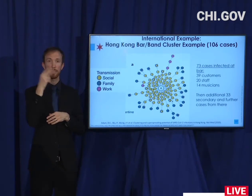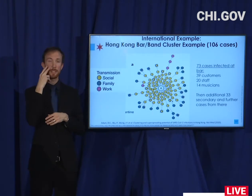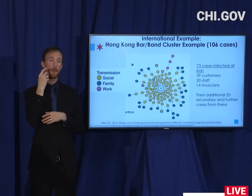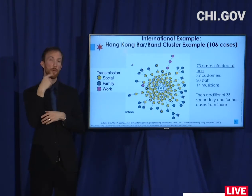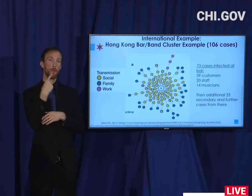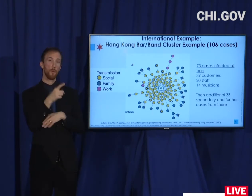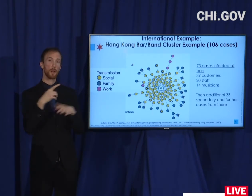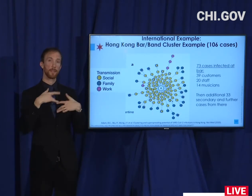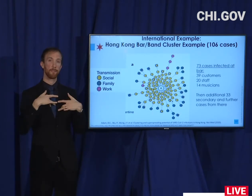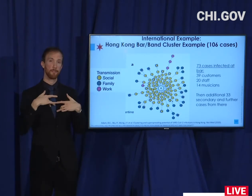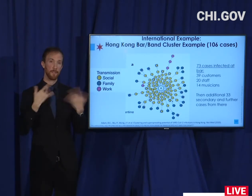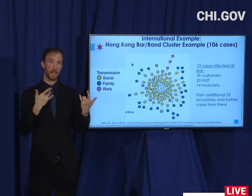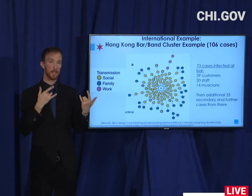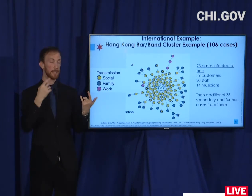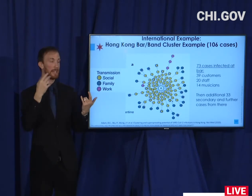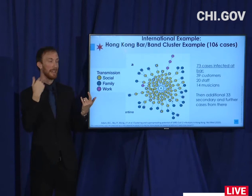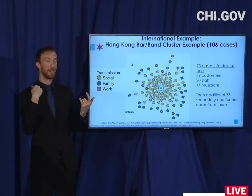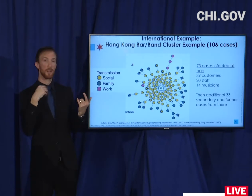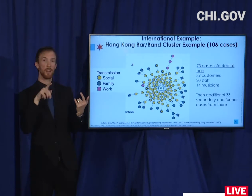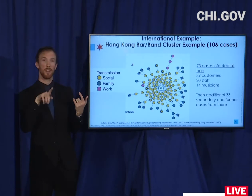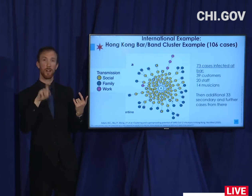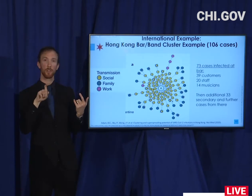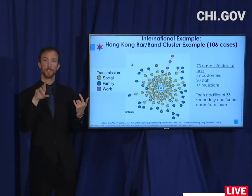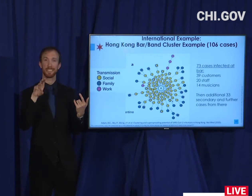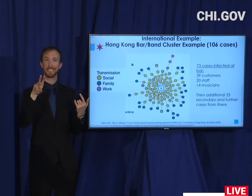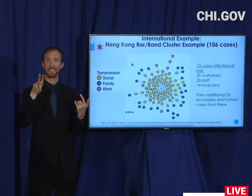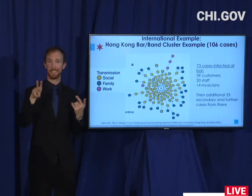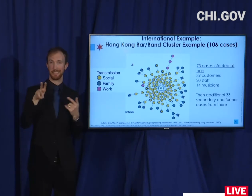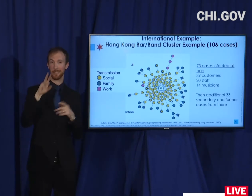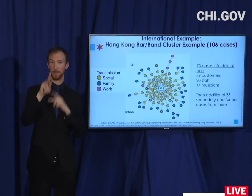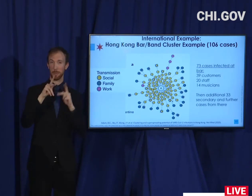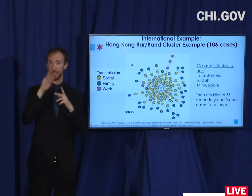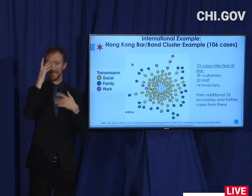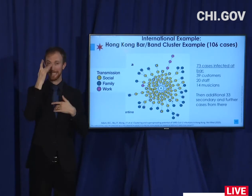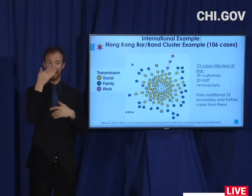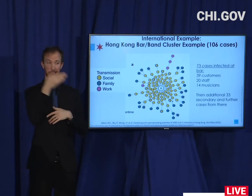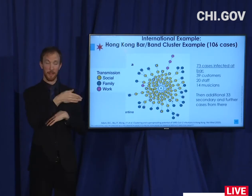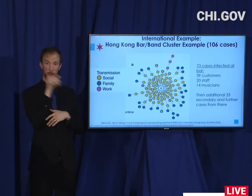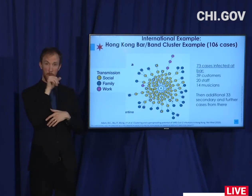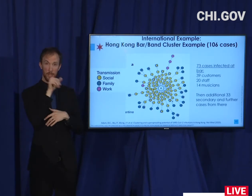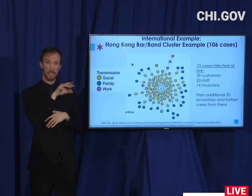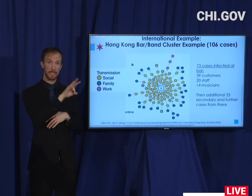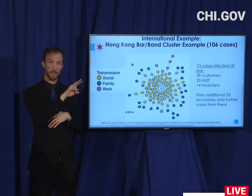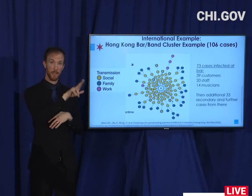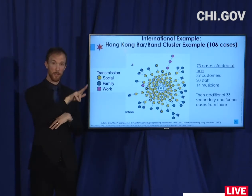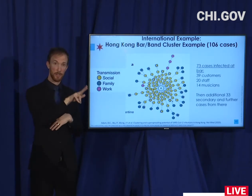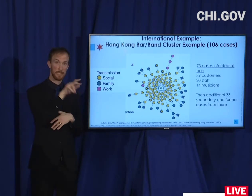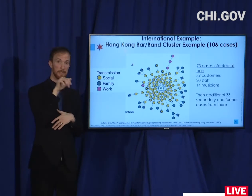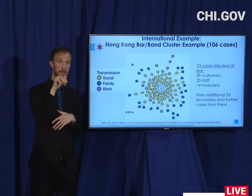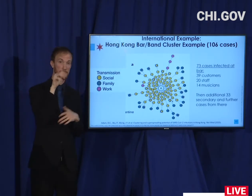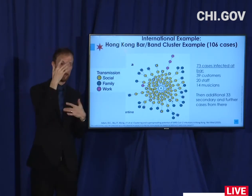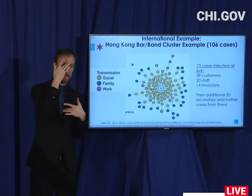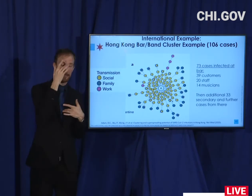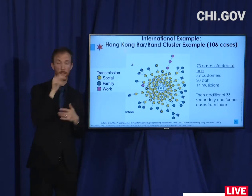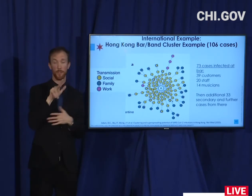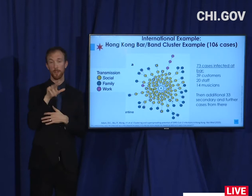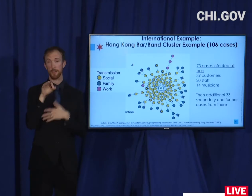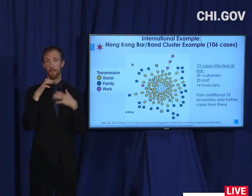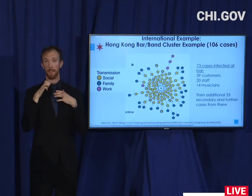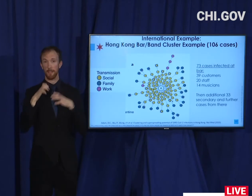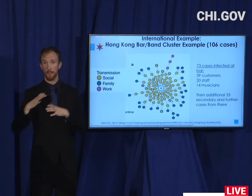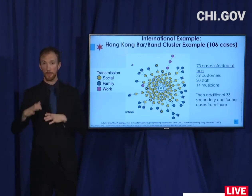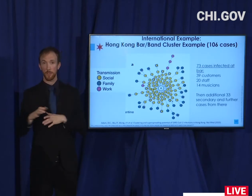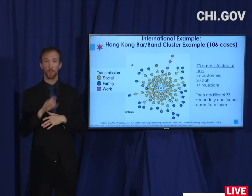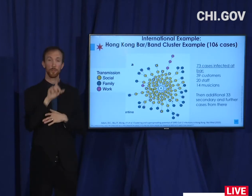had 106 cases linked to it. 73 infected at the bar, 39 in customers, 20 in staff, 14